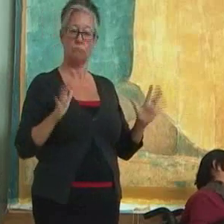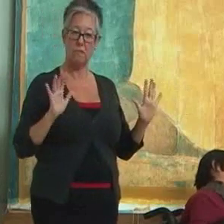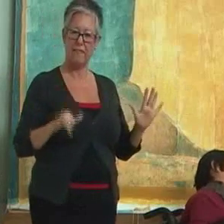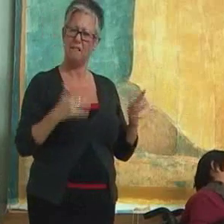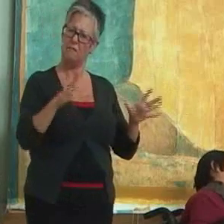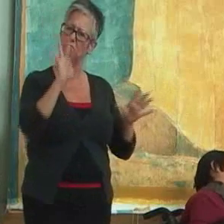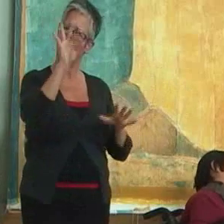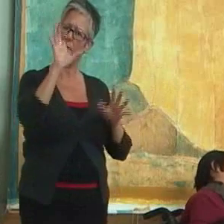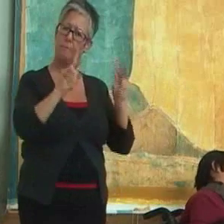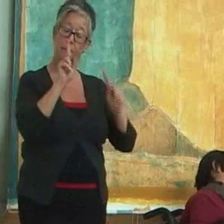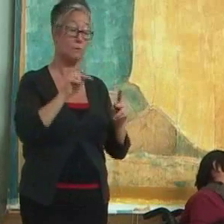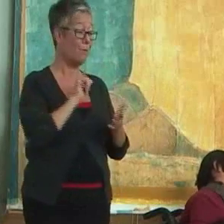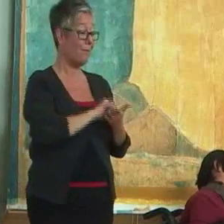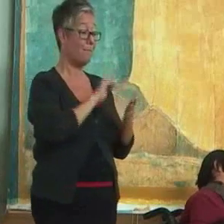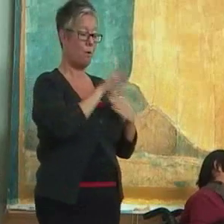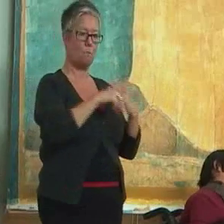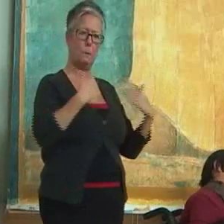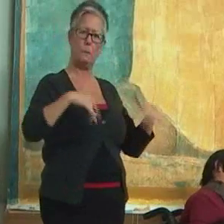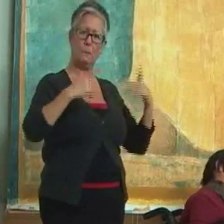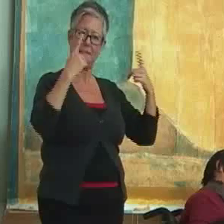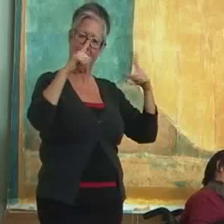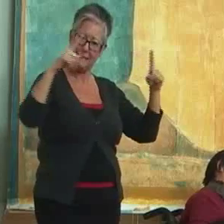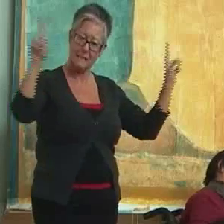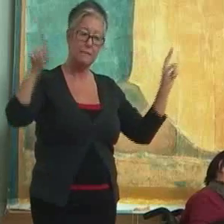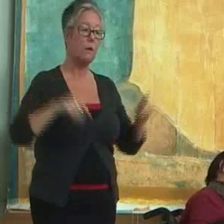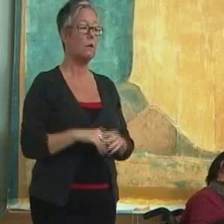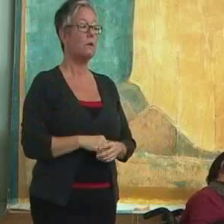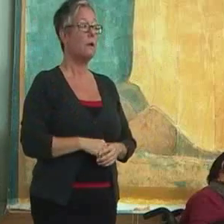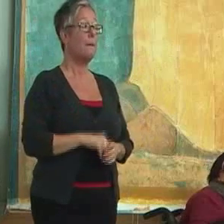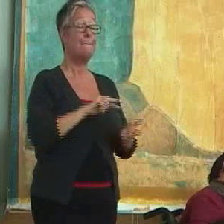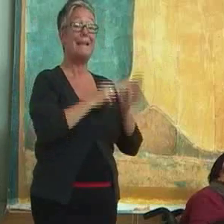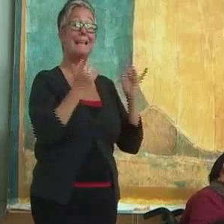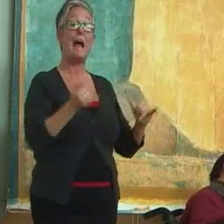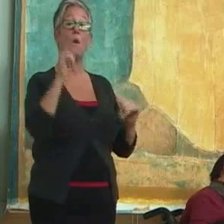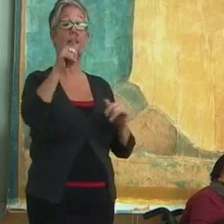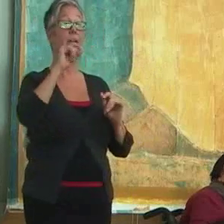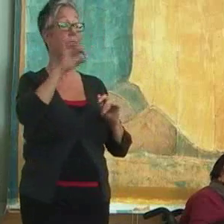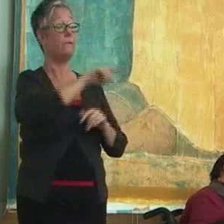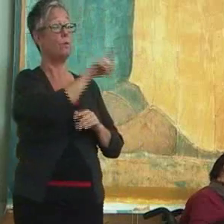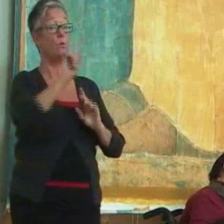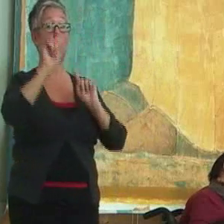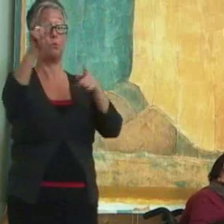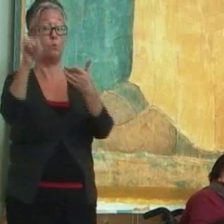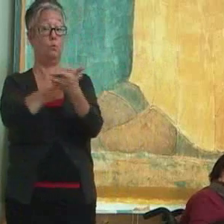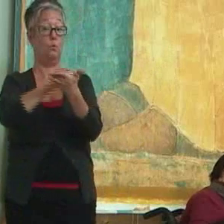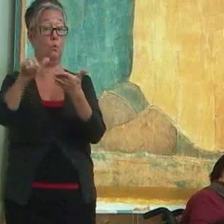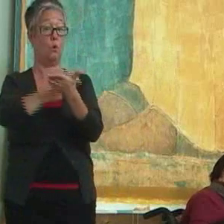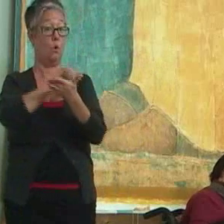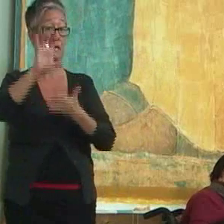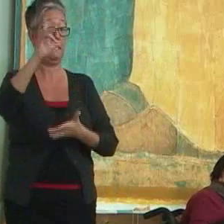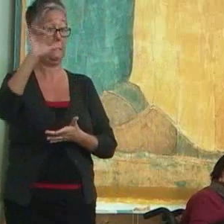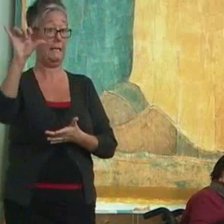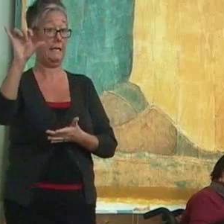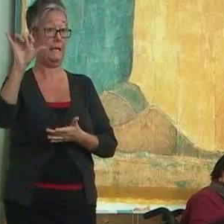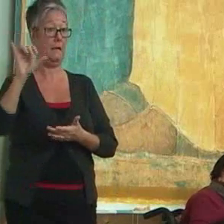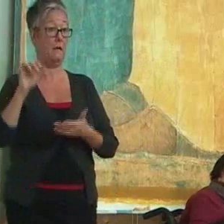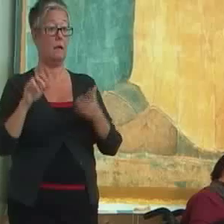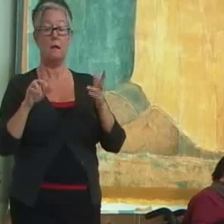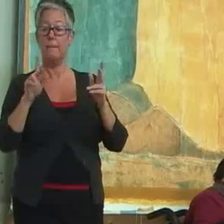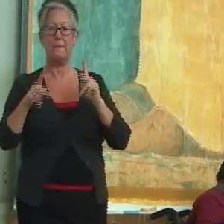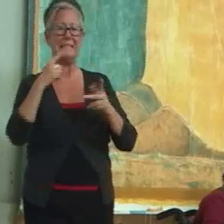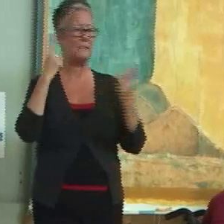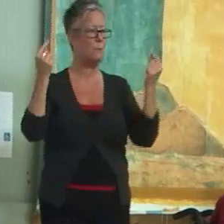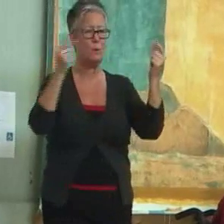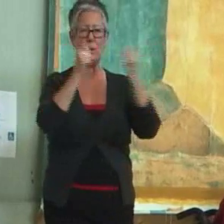the program has been so successful that if you go to New York City and they ask you, what should we be doing to be homeless, they'll tell you, go to